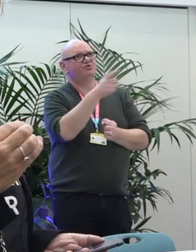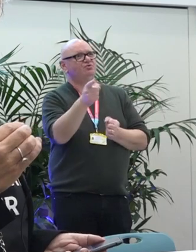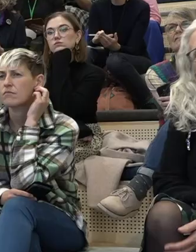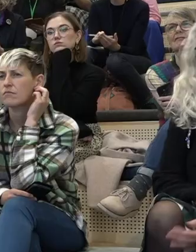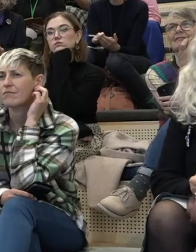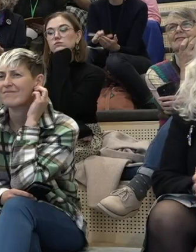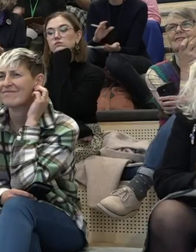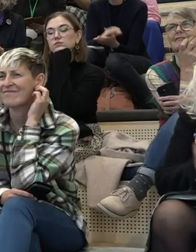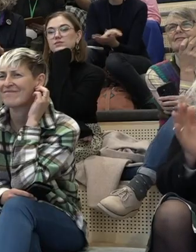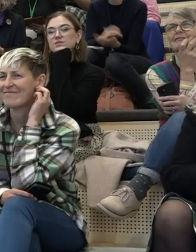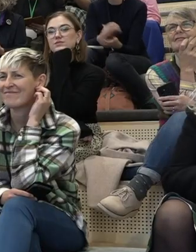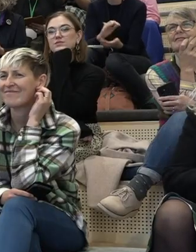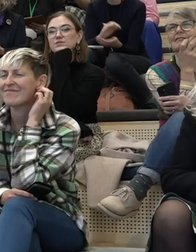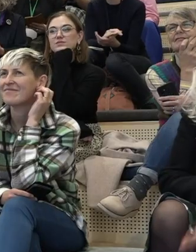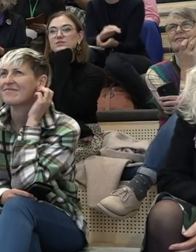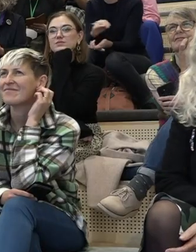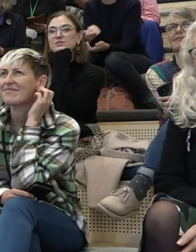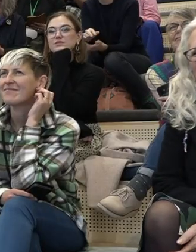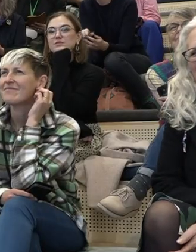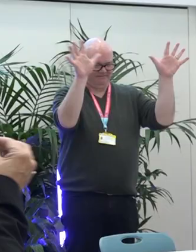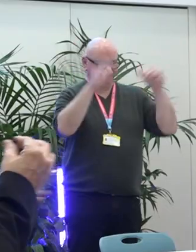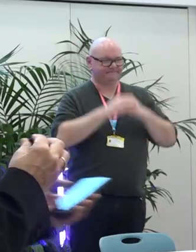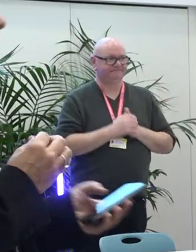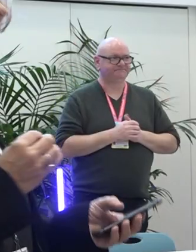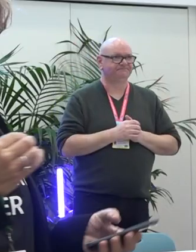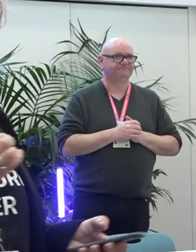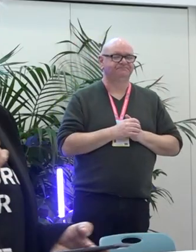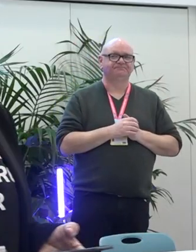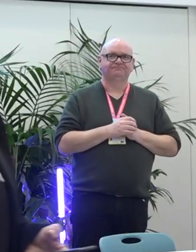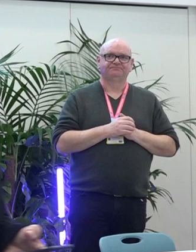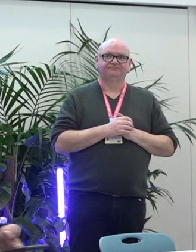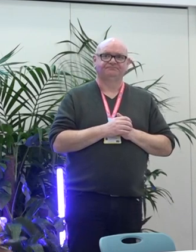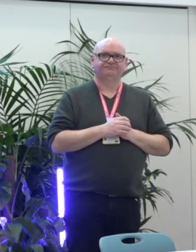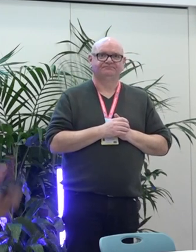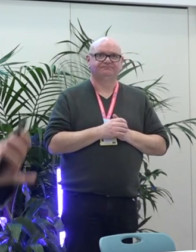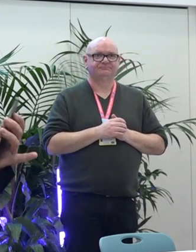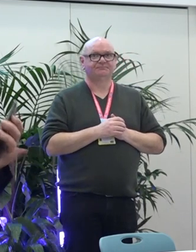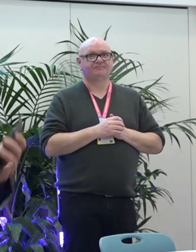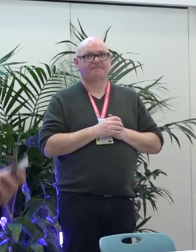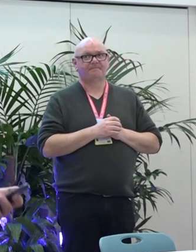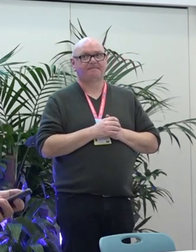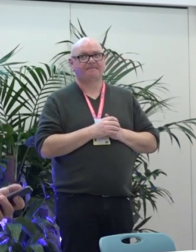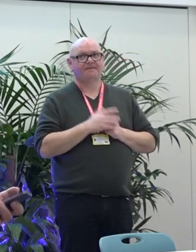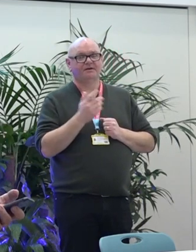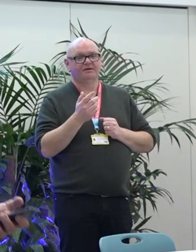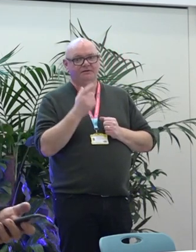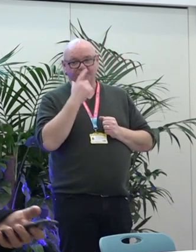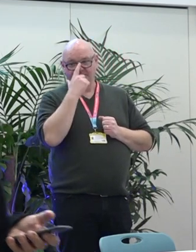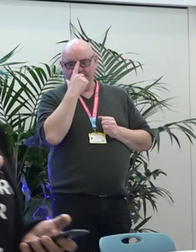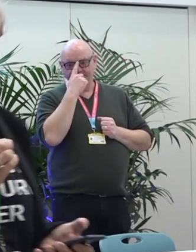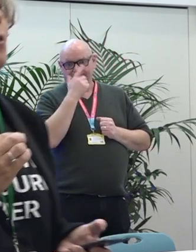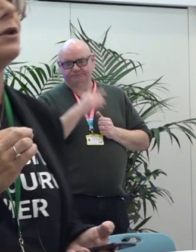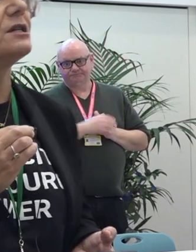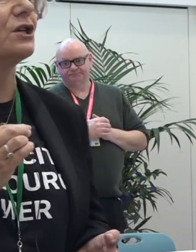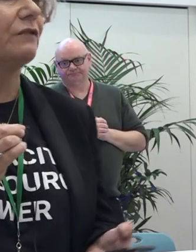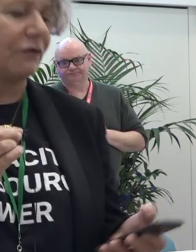really well? Thank you very much. But they don't need to compensate for weird kinds of exposure that